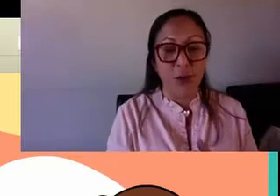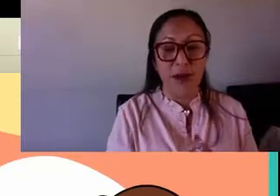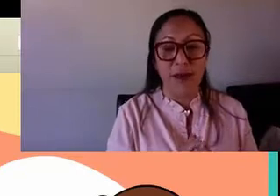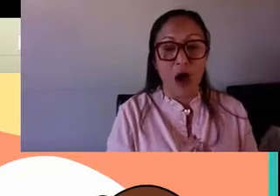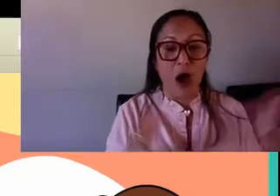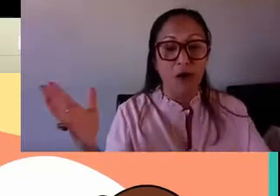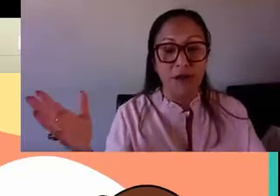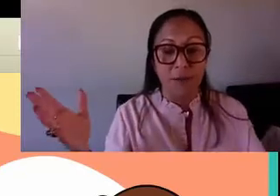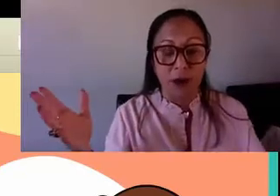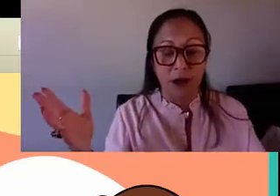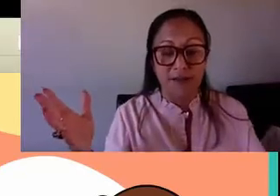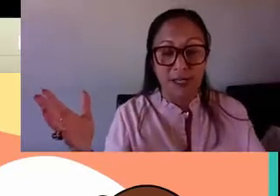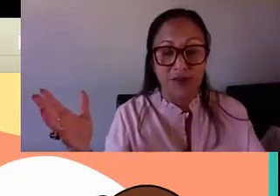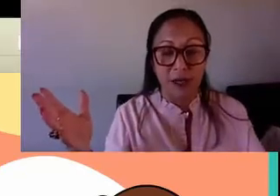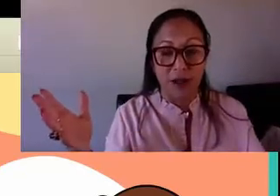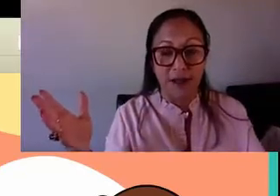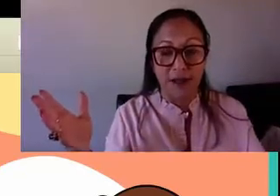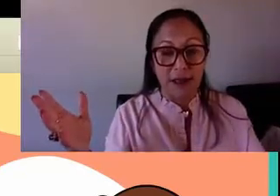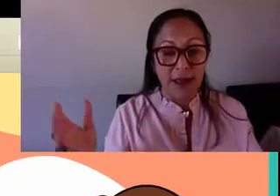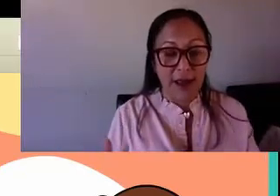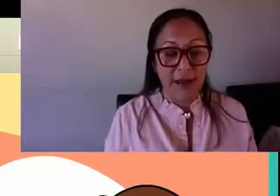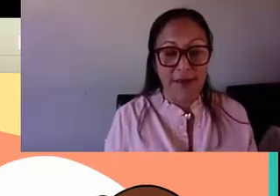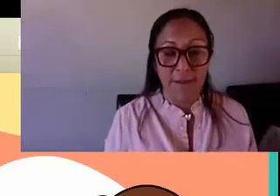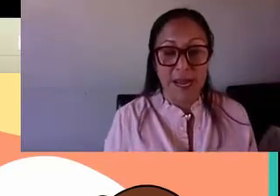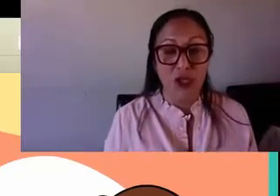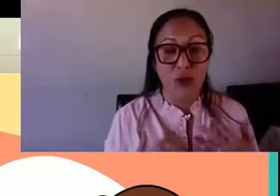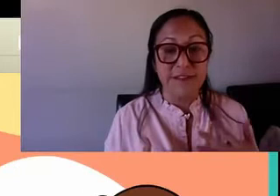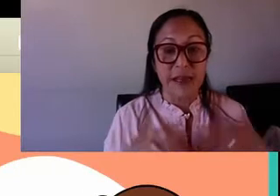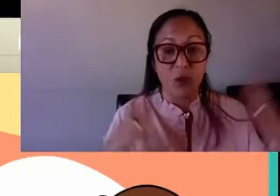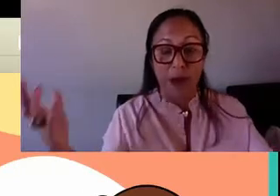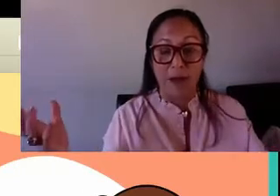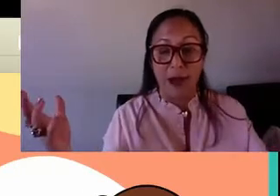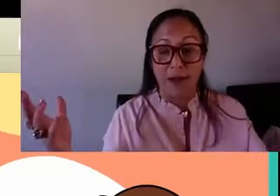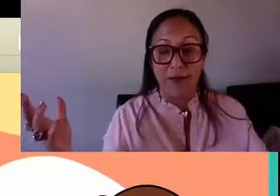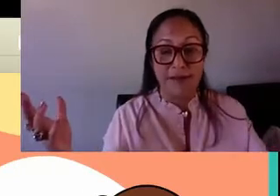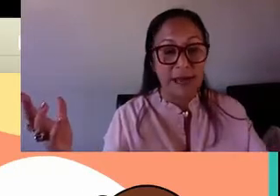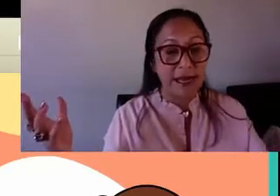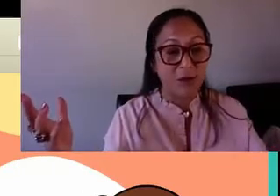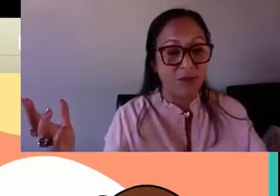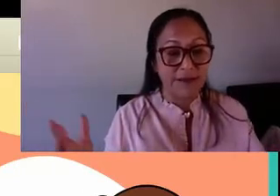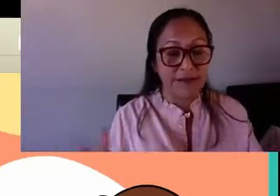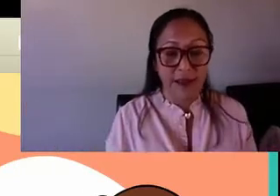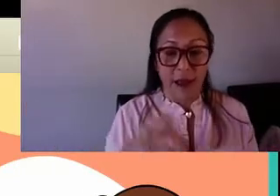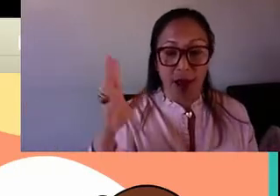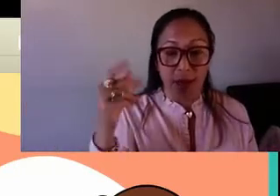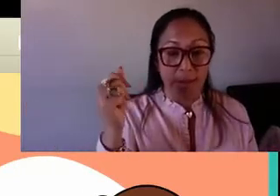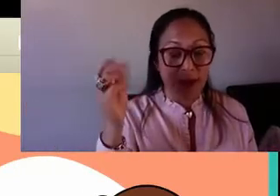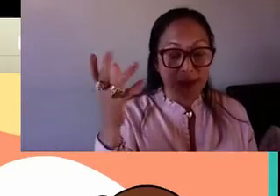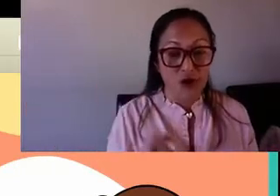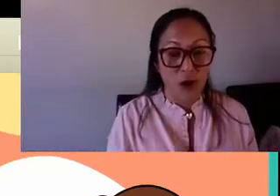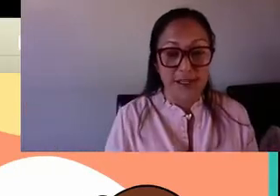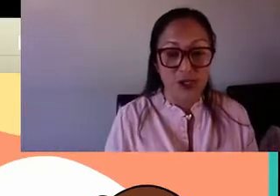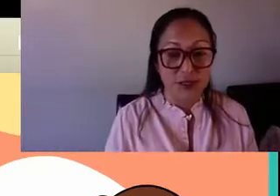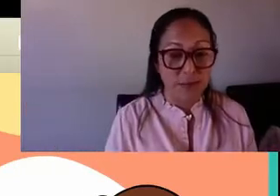we want to honor the approximations, we call it, and make sure we say the word out loud if you see any movements like